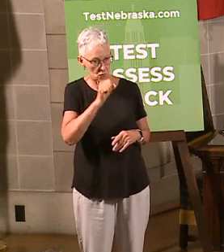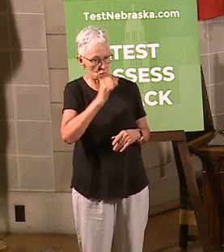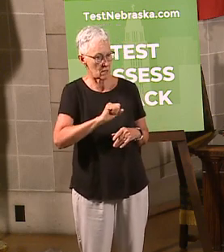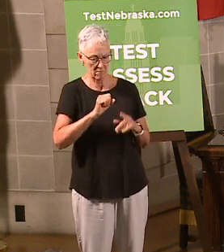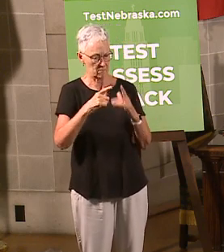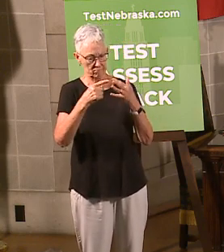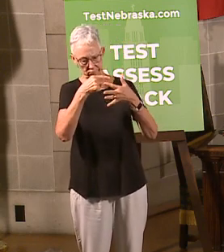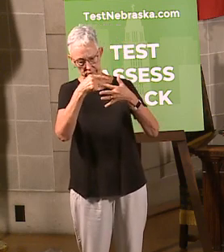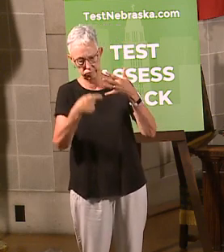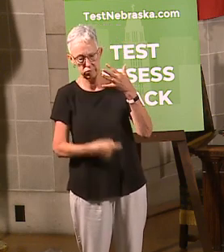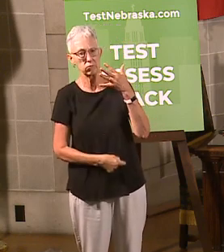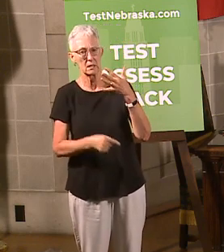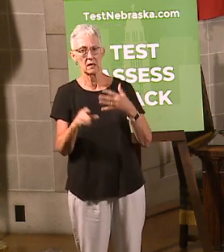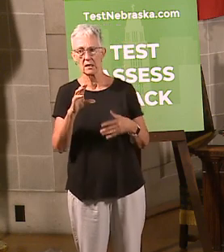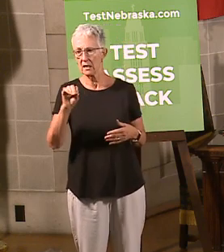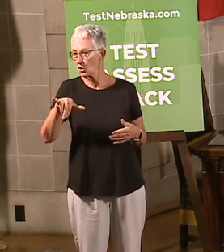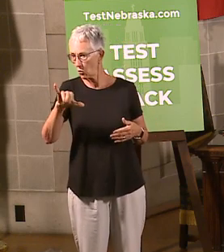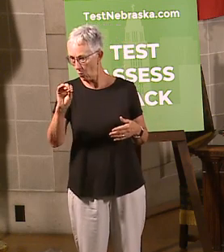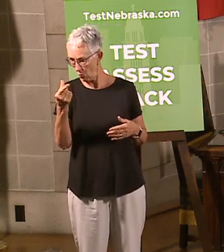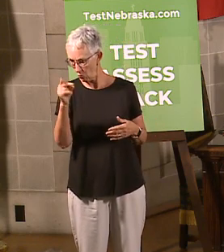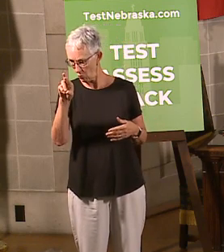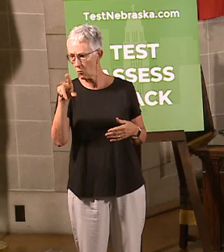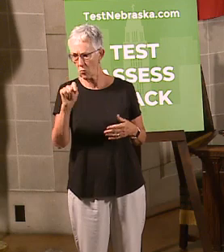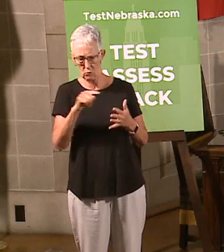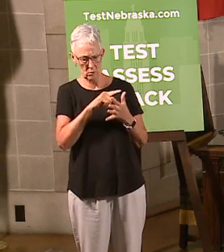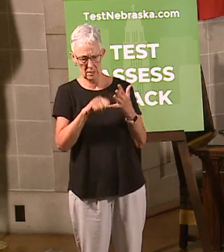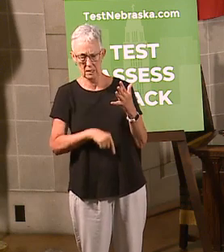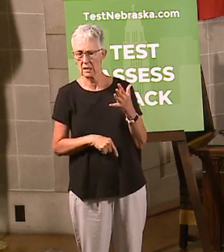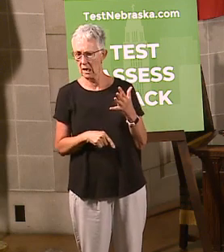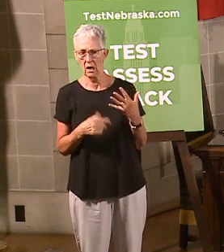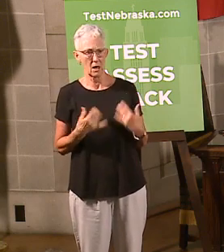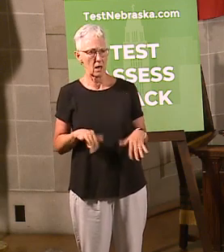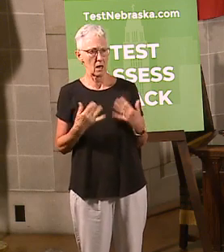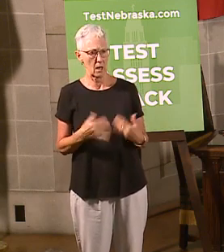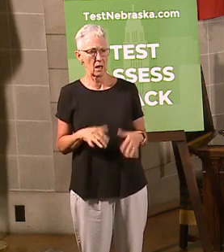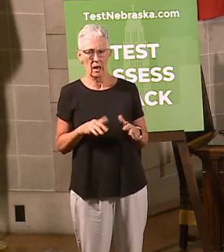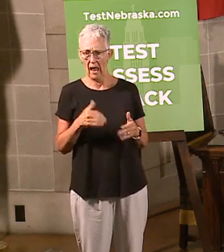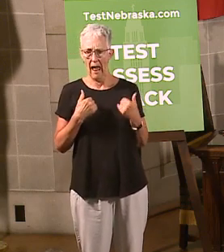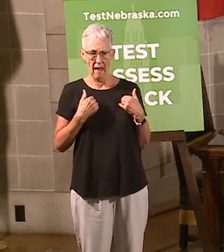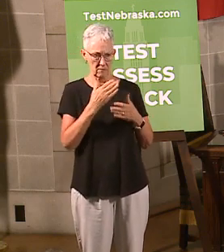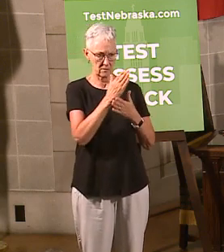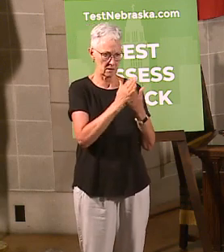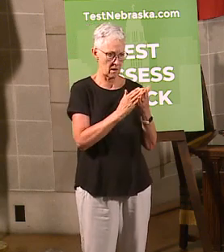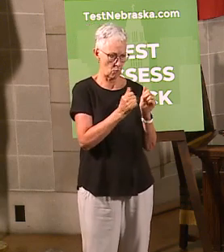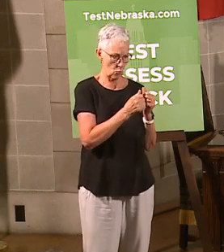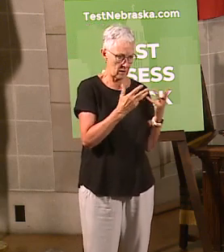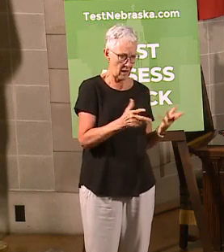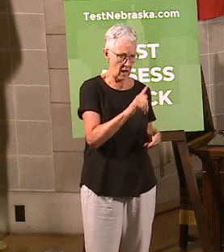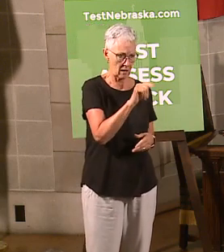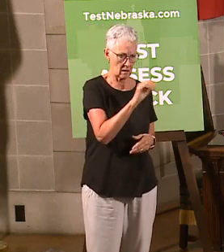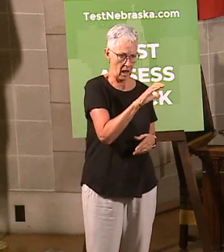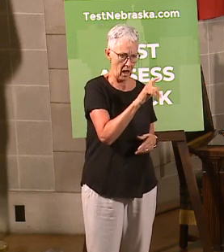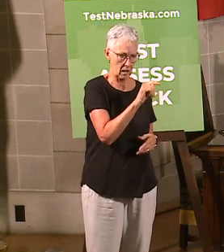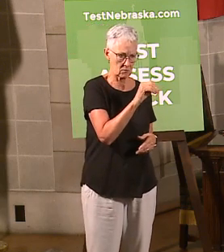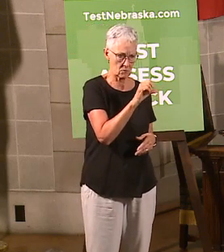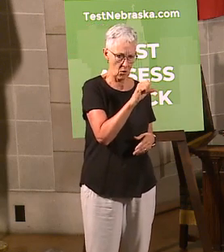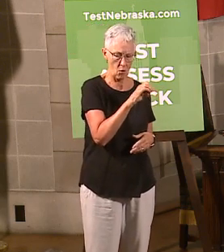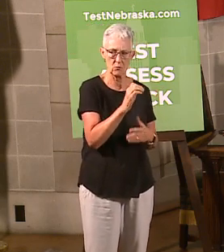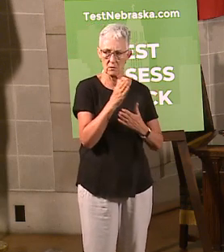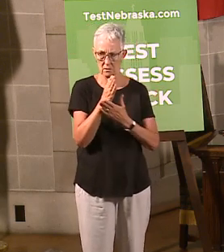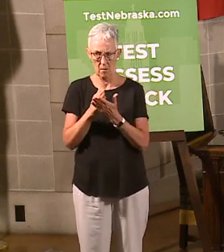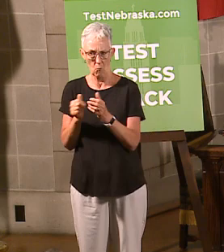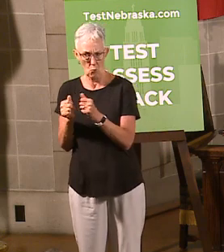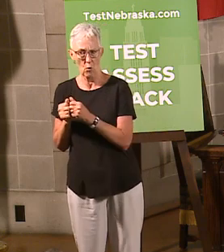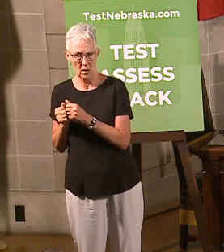different products of yogurt, different products of milk, as in A2 milk, as in lactose free. So just continue to the